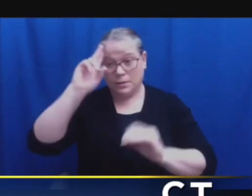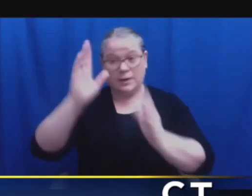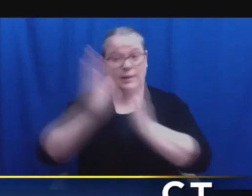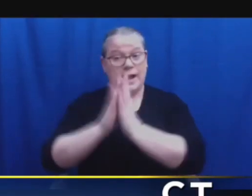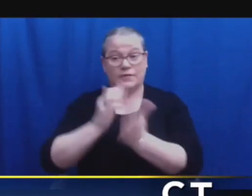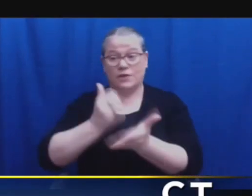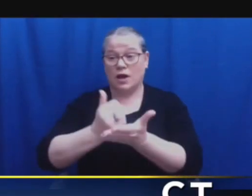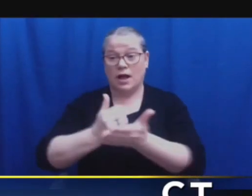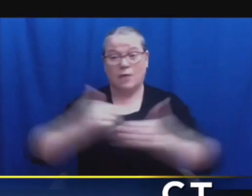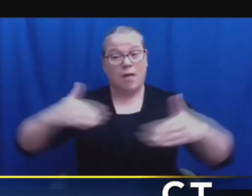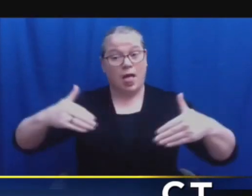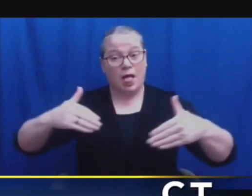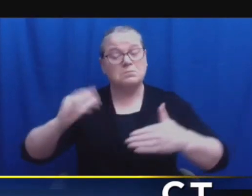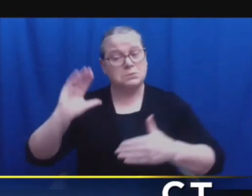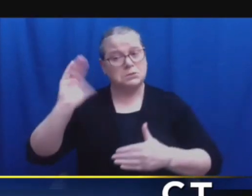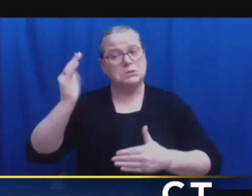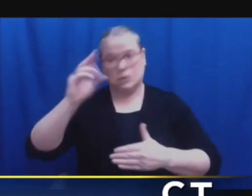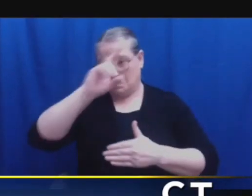Thank you.